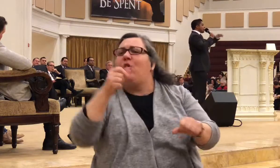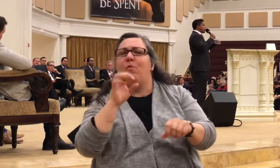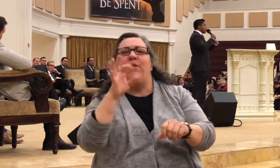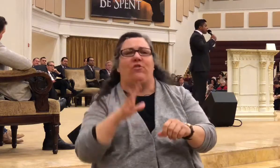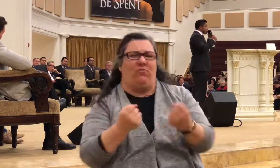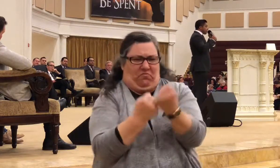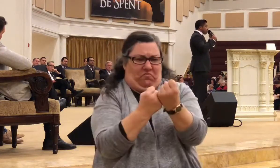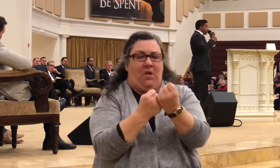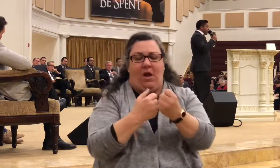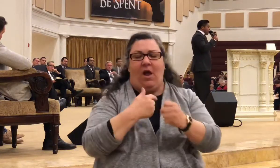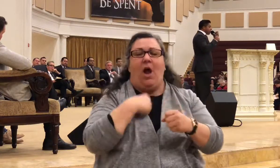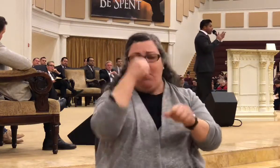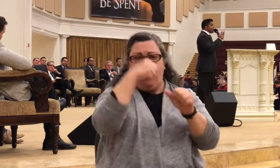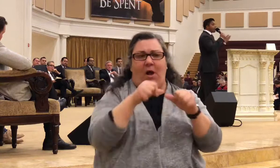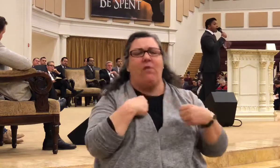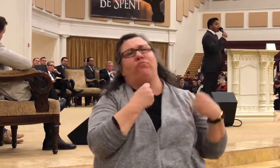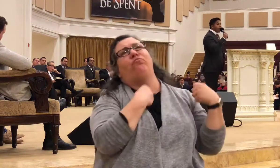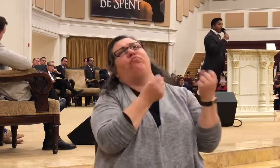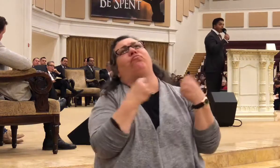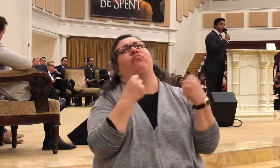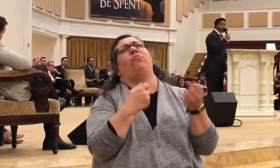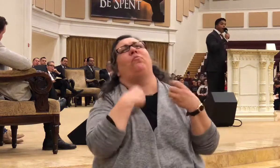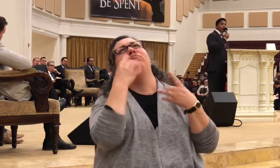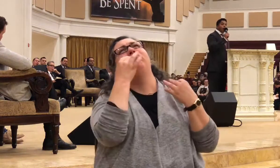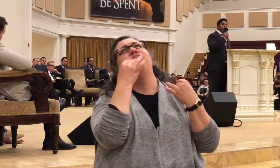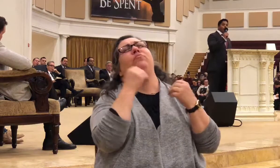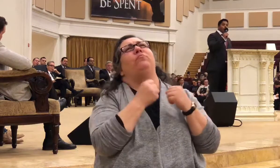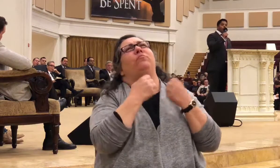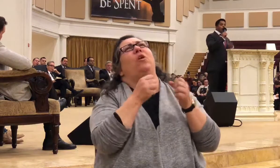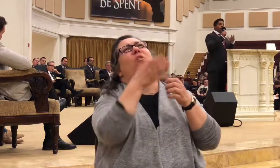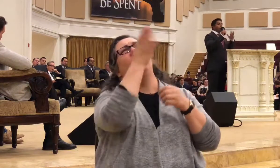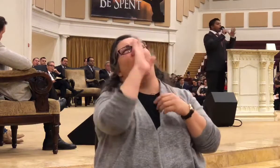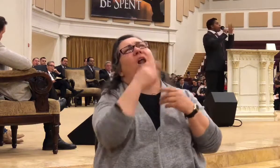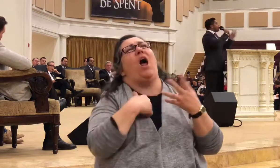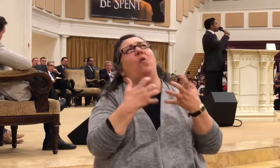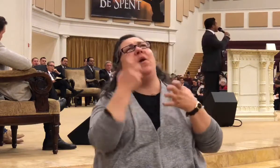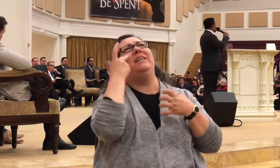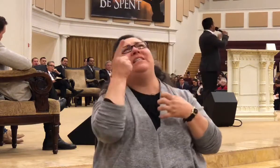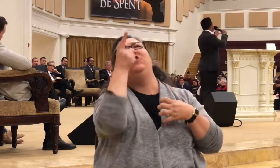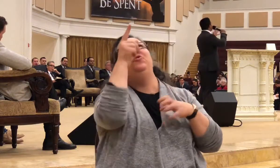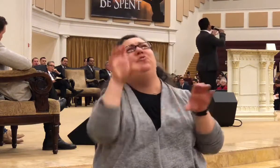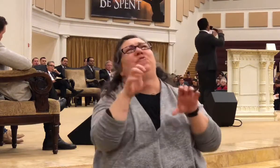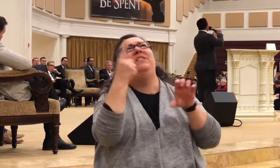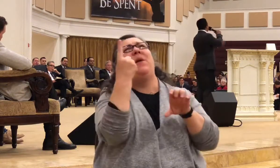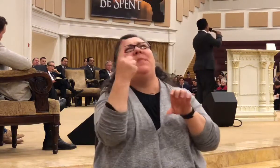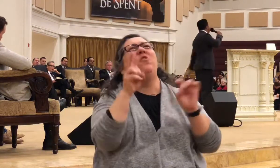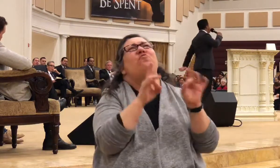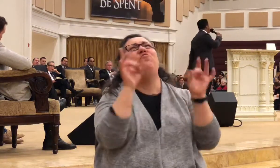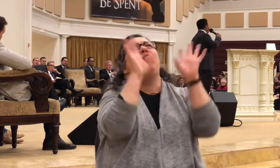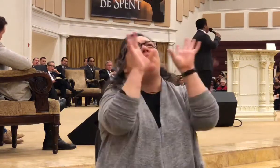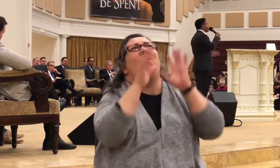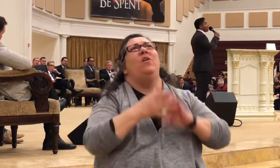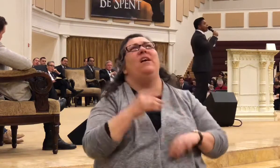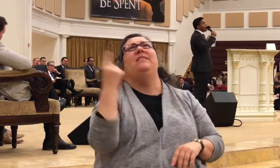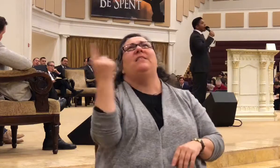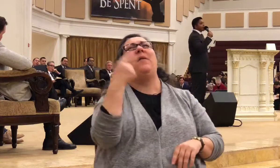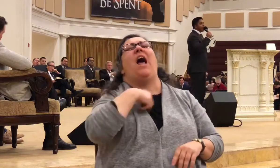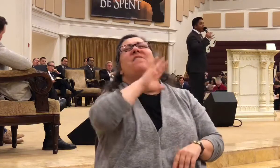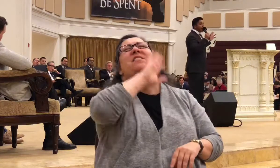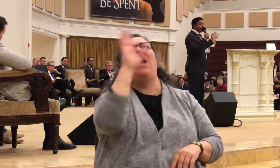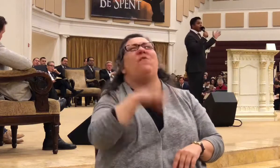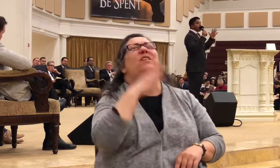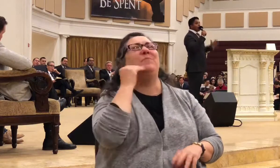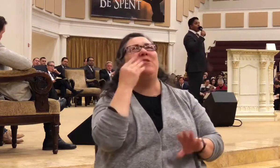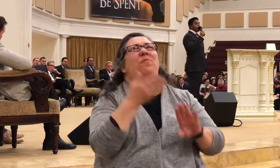drive to the service, and I began to talk to God. And I said, God, I want to see you do something crazy, something I've never seen you do before. Anybody ever